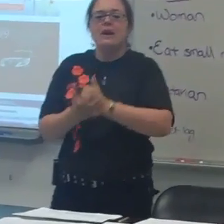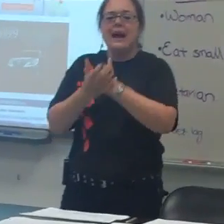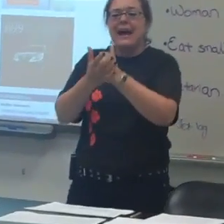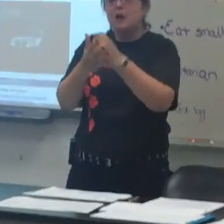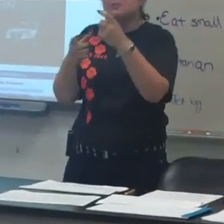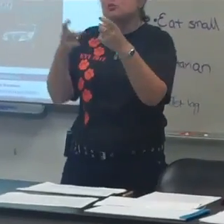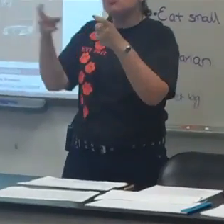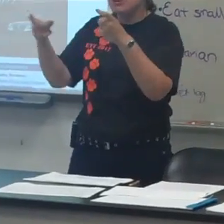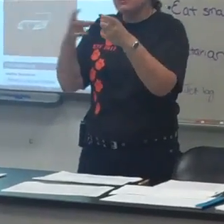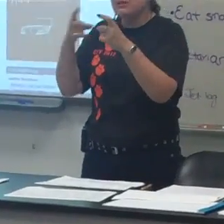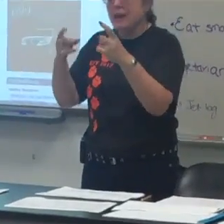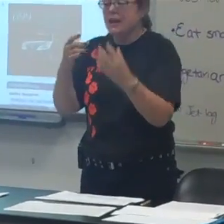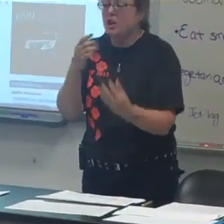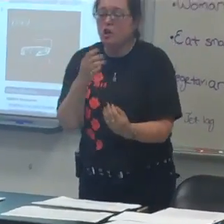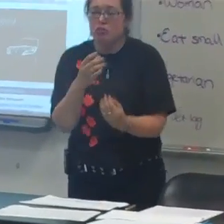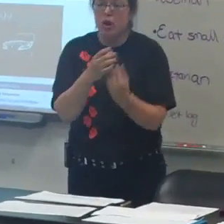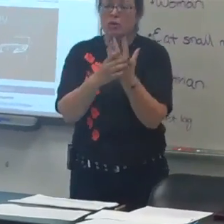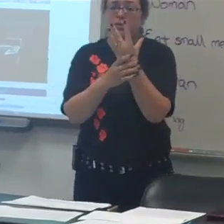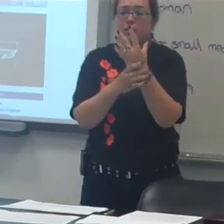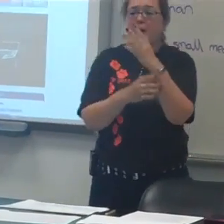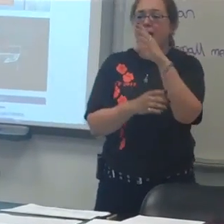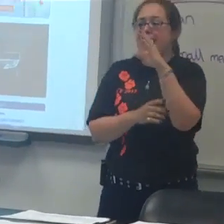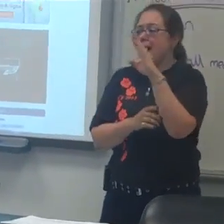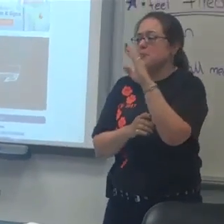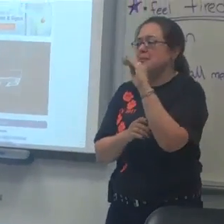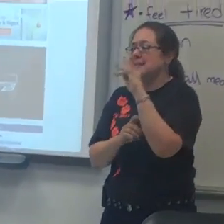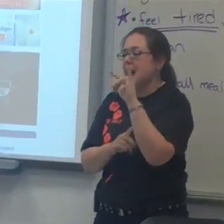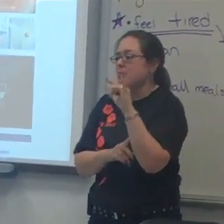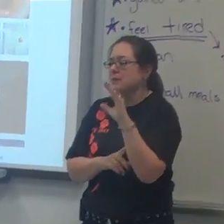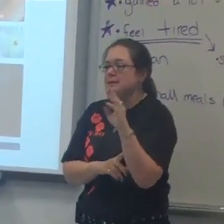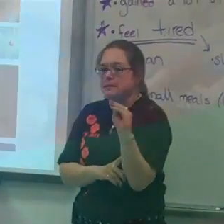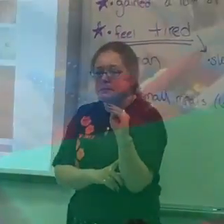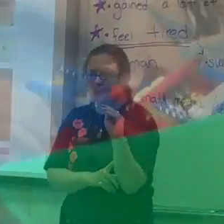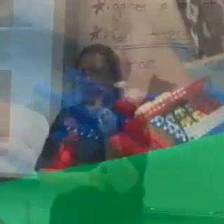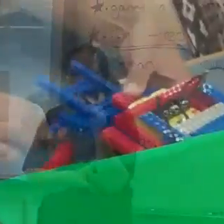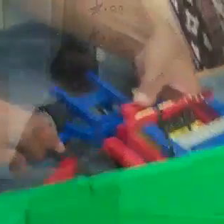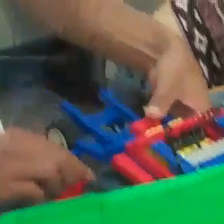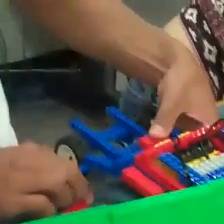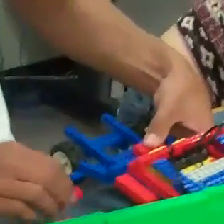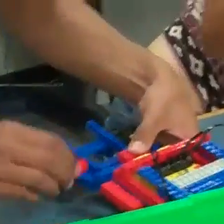helps regulate growth and metabolism. Not right.